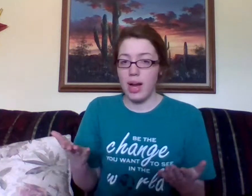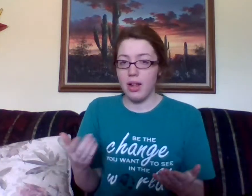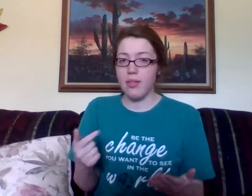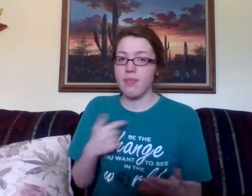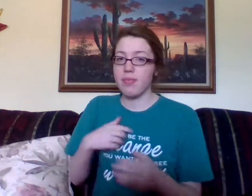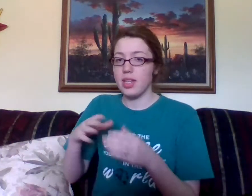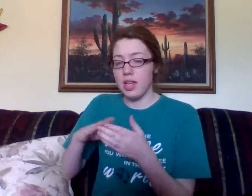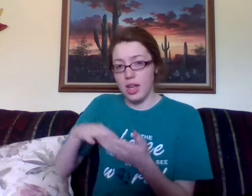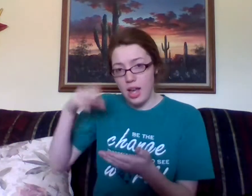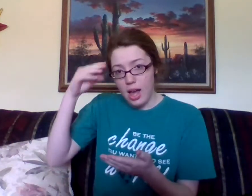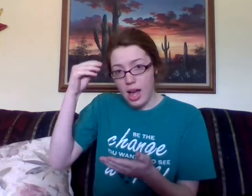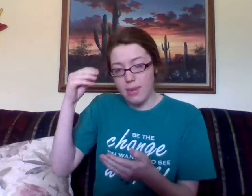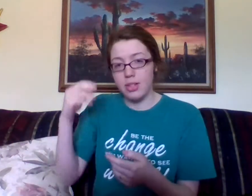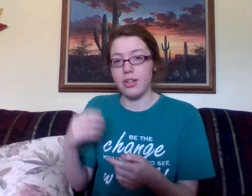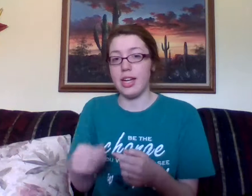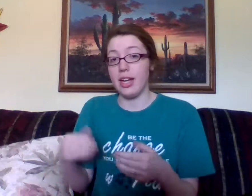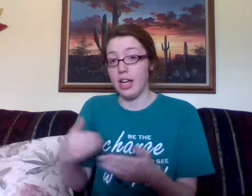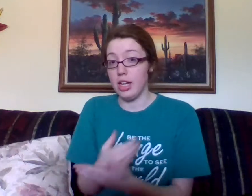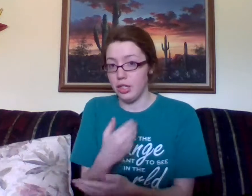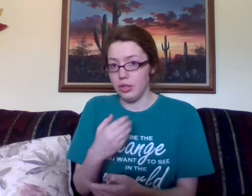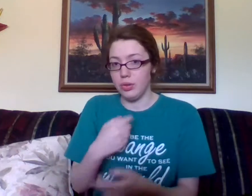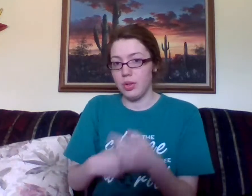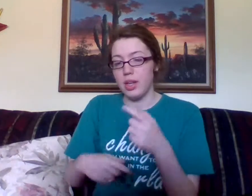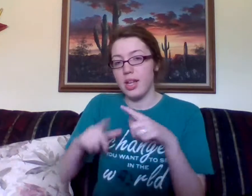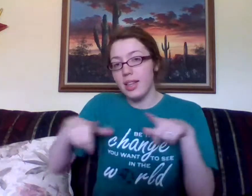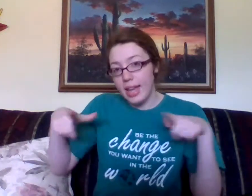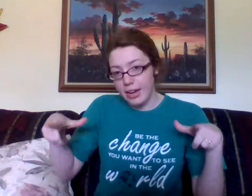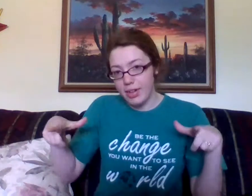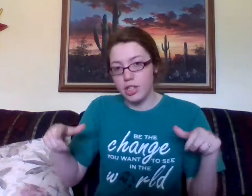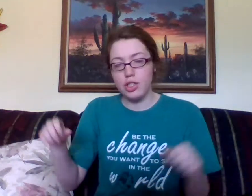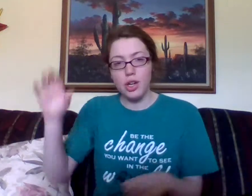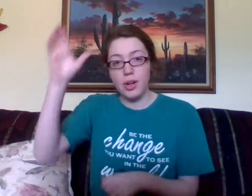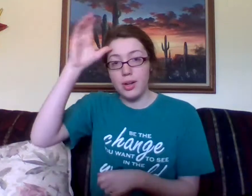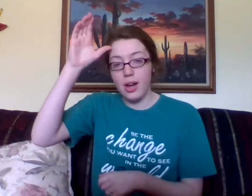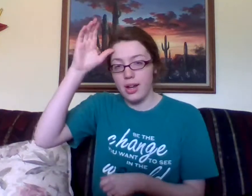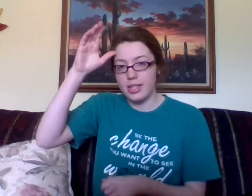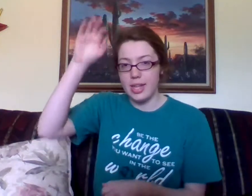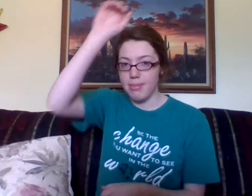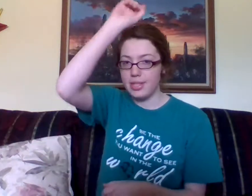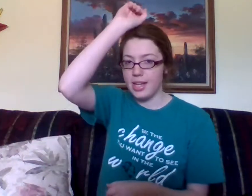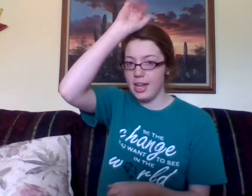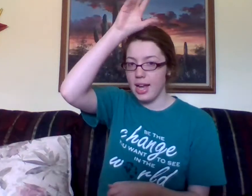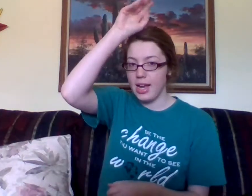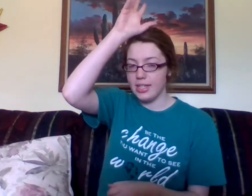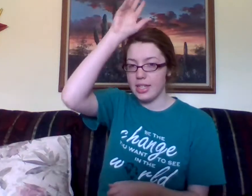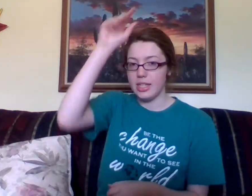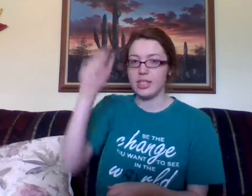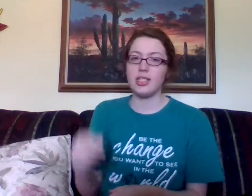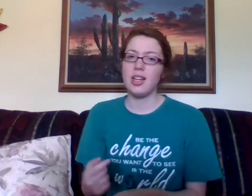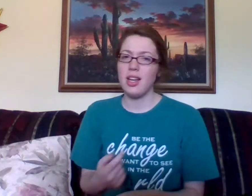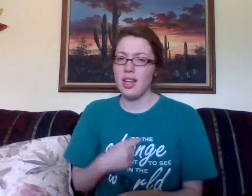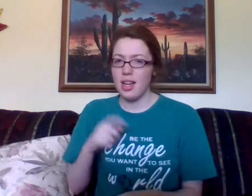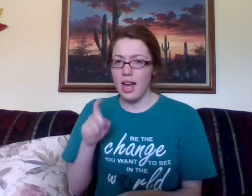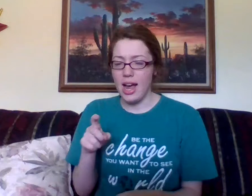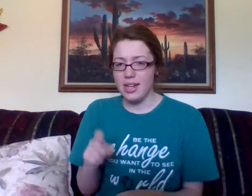Well, I'm learning a new language, concept, ideas. I